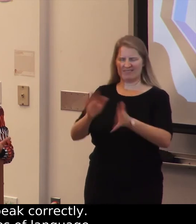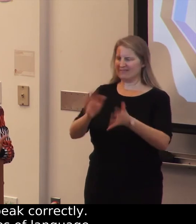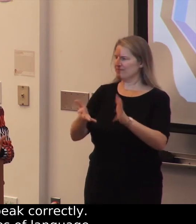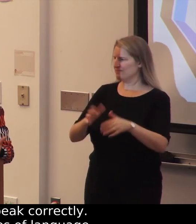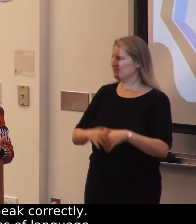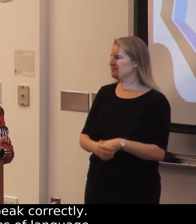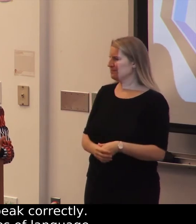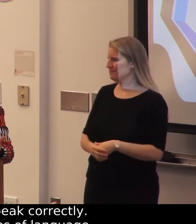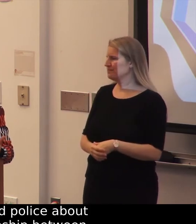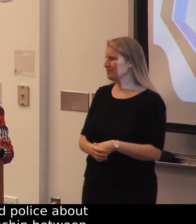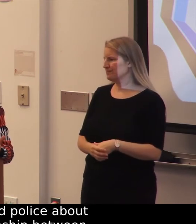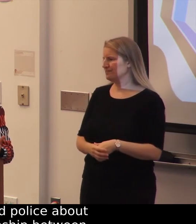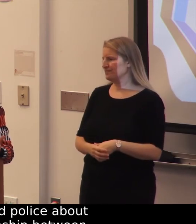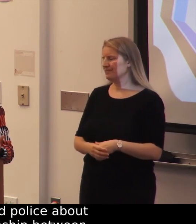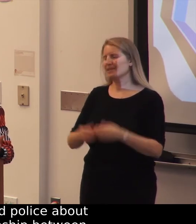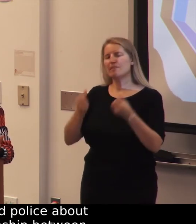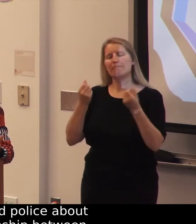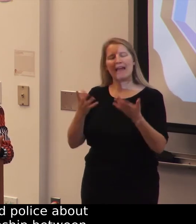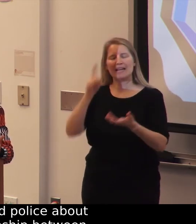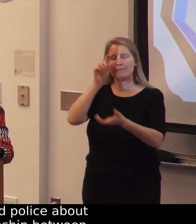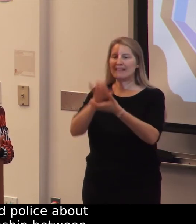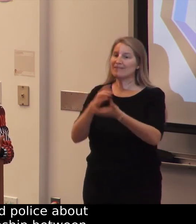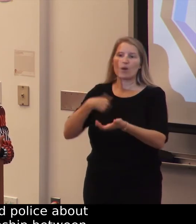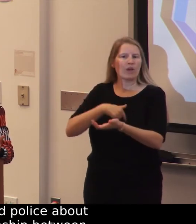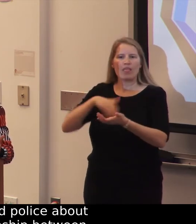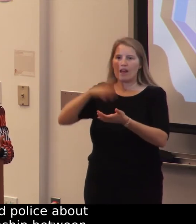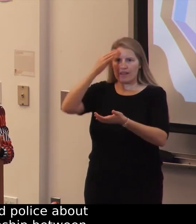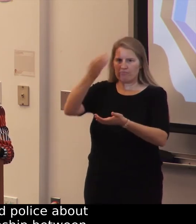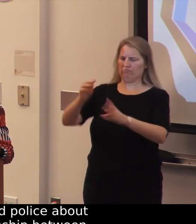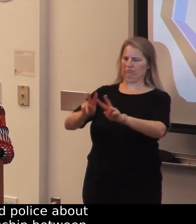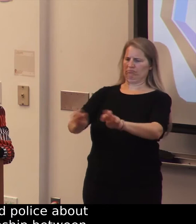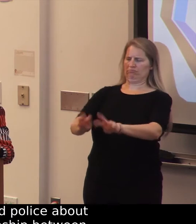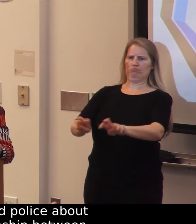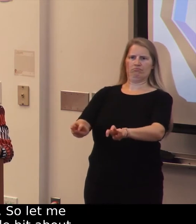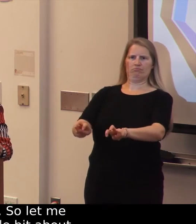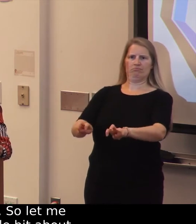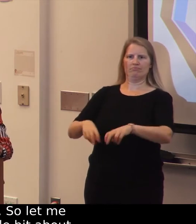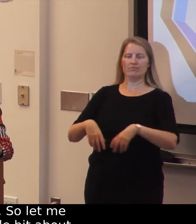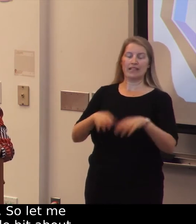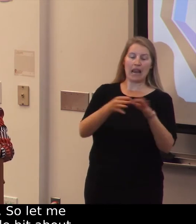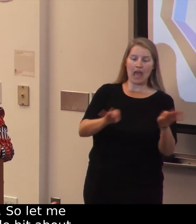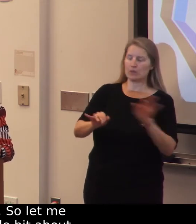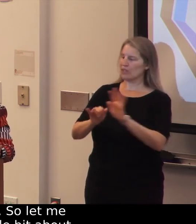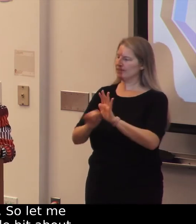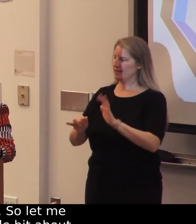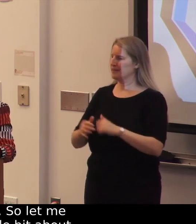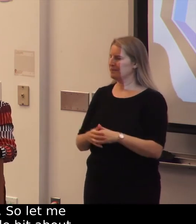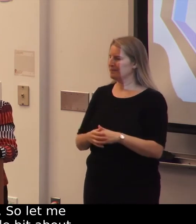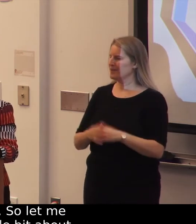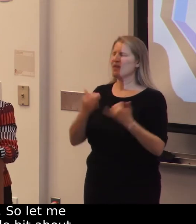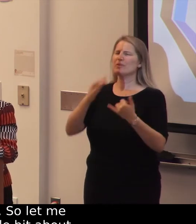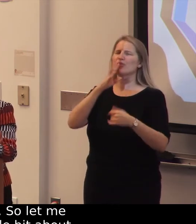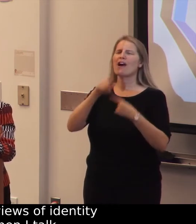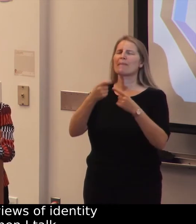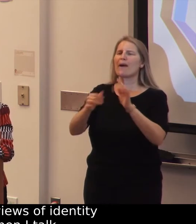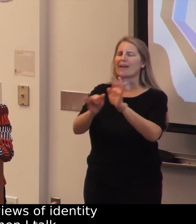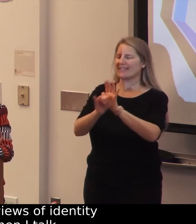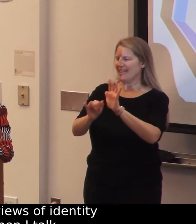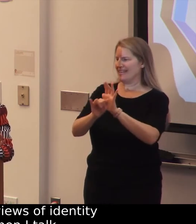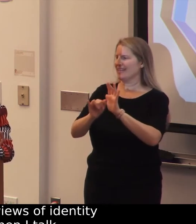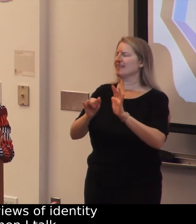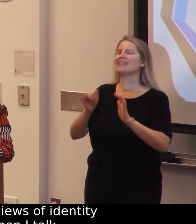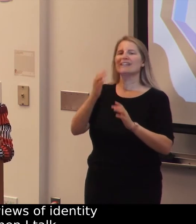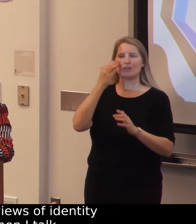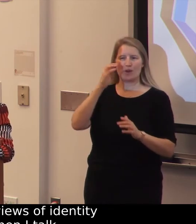very, very many unexamined beliefs about the relationship between language and identity. So let me say a little bit about identity then. There are